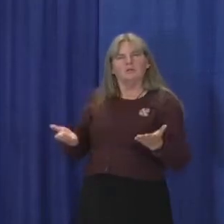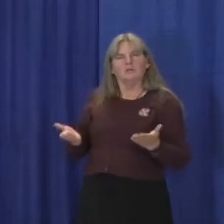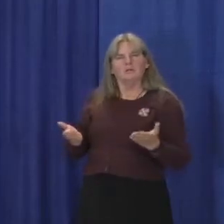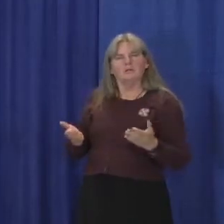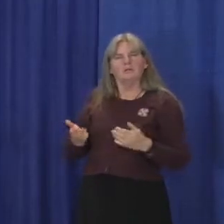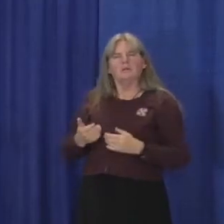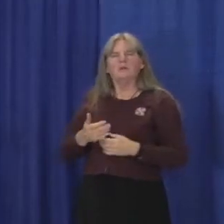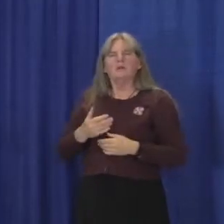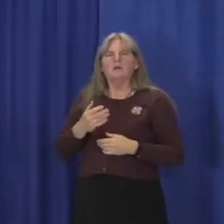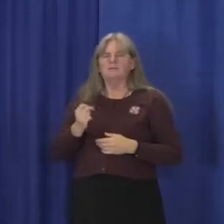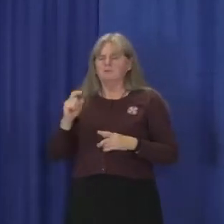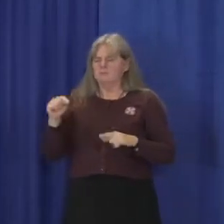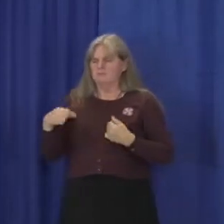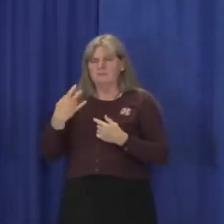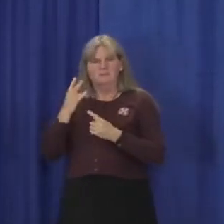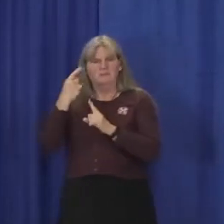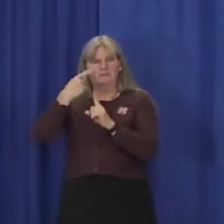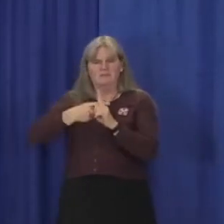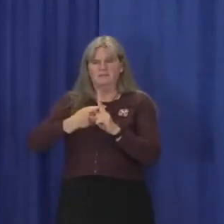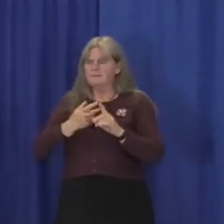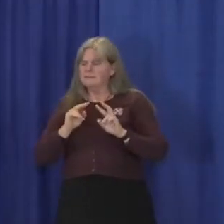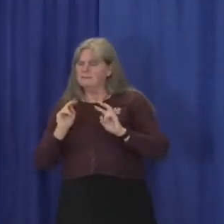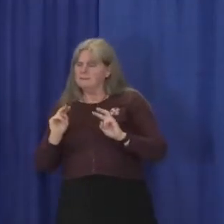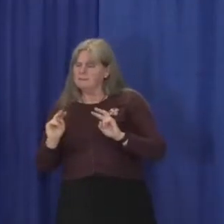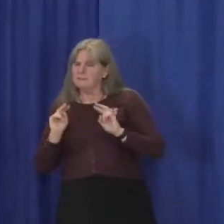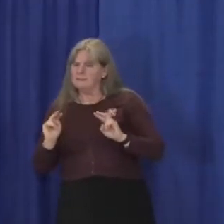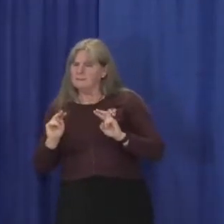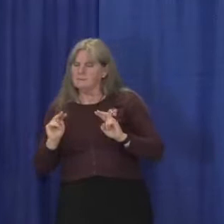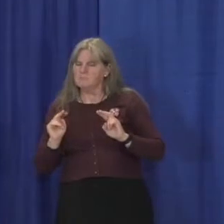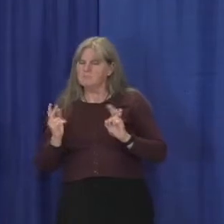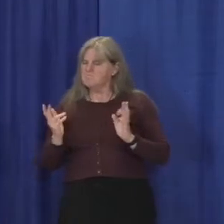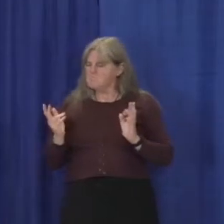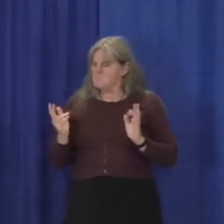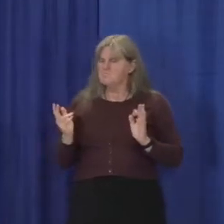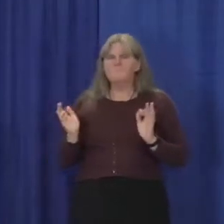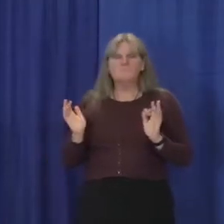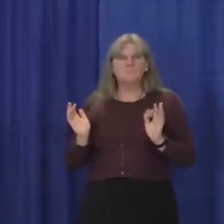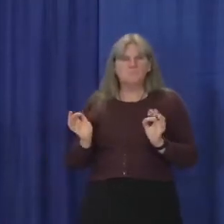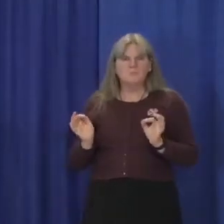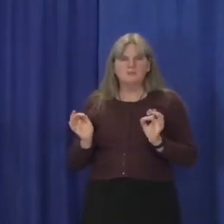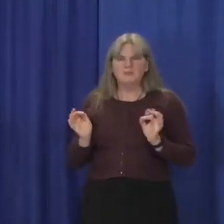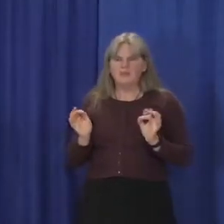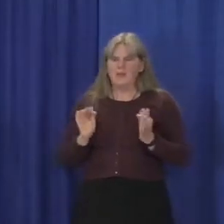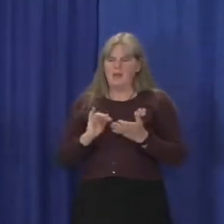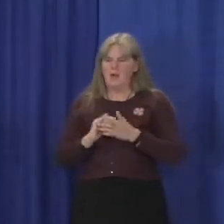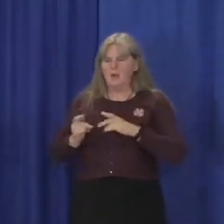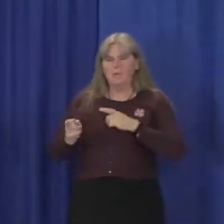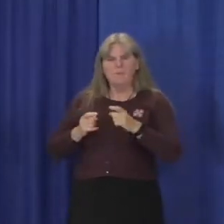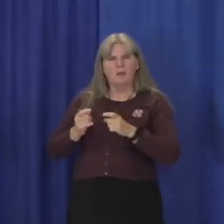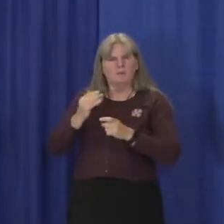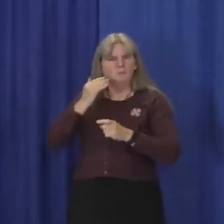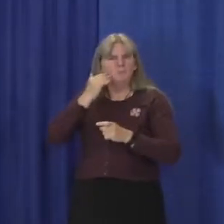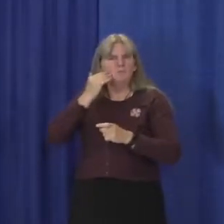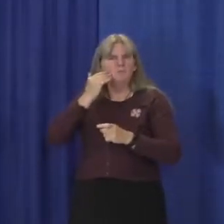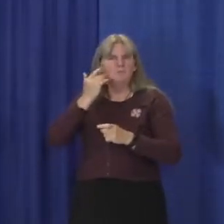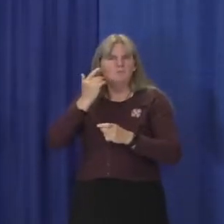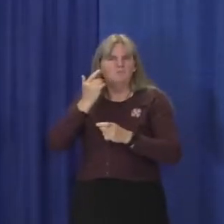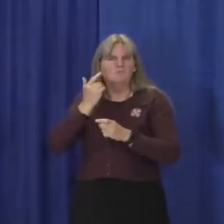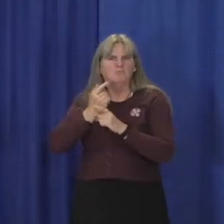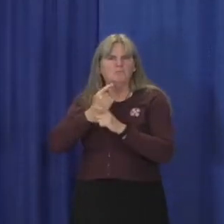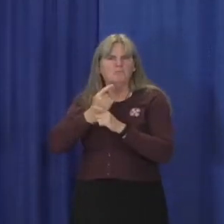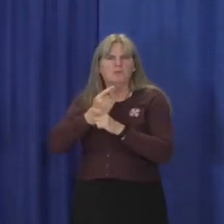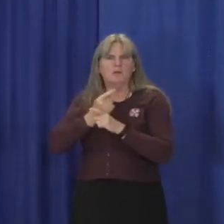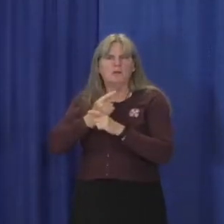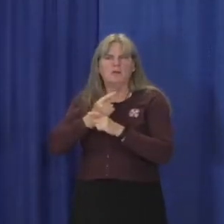now and also through the last 17 months as well. And we're comfortable in the alternative methods to manage the pandemic that are included in